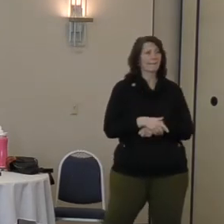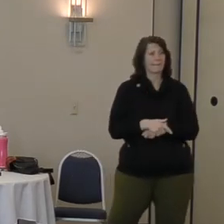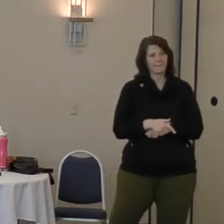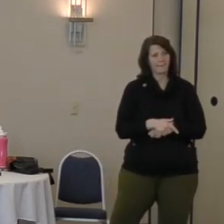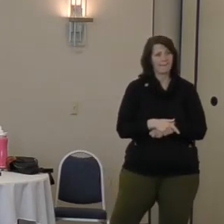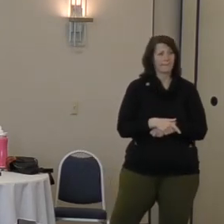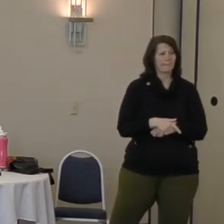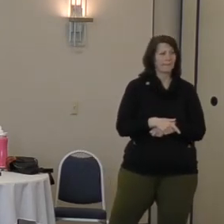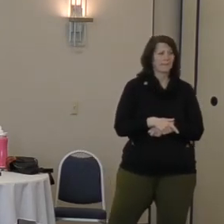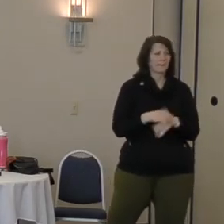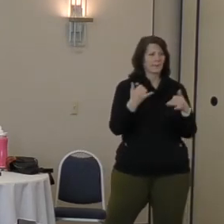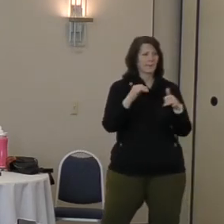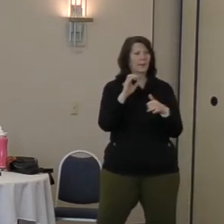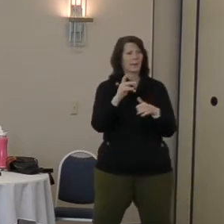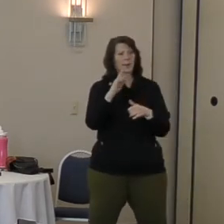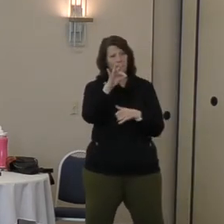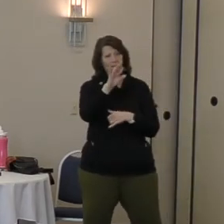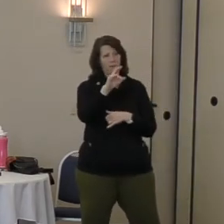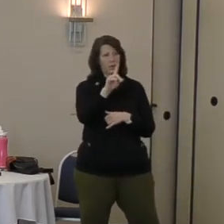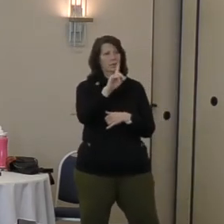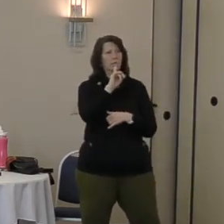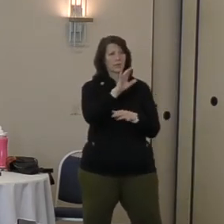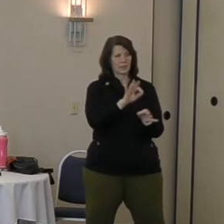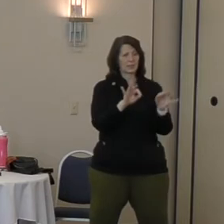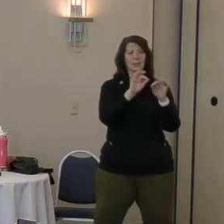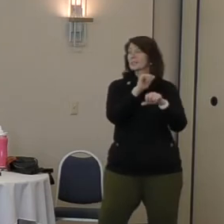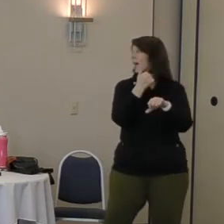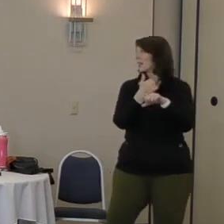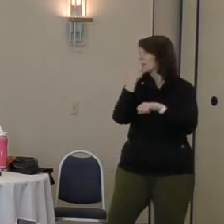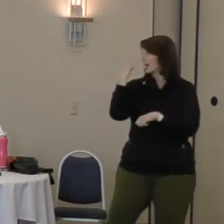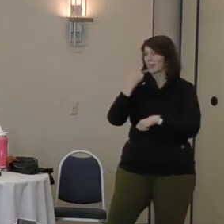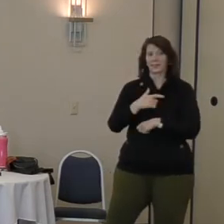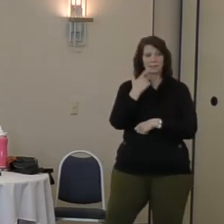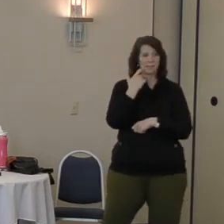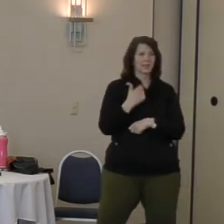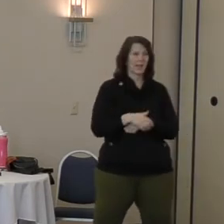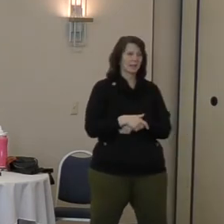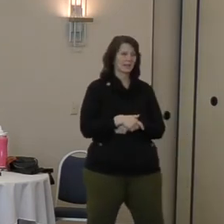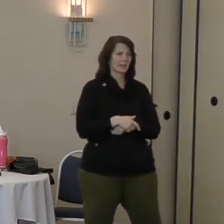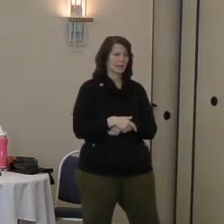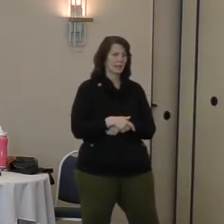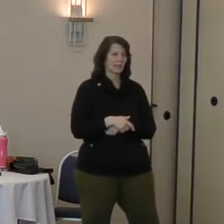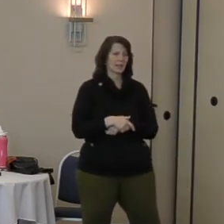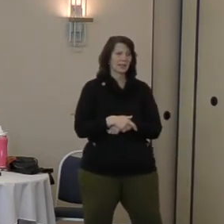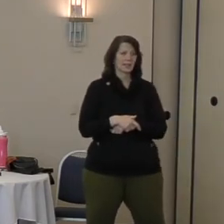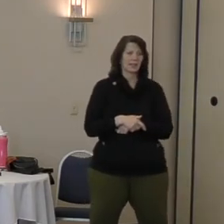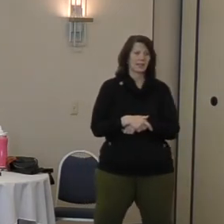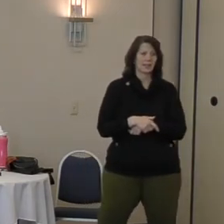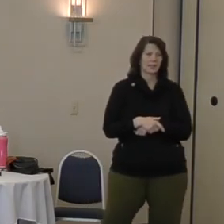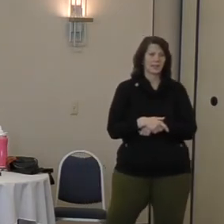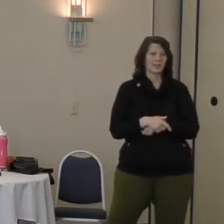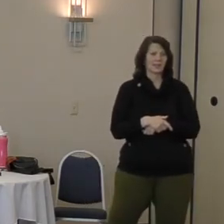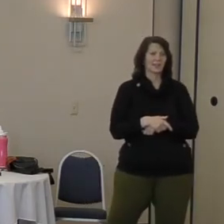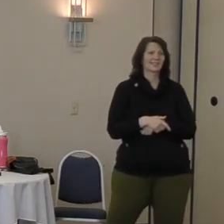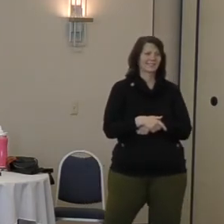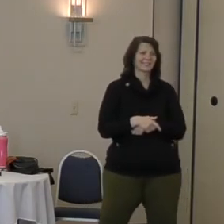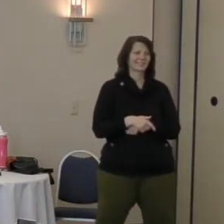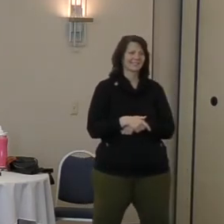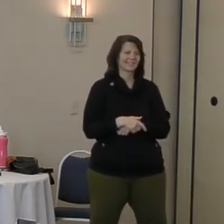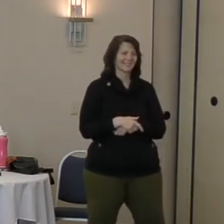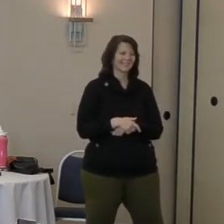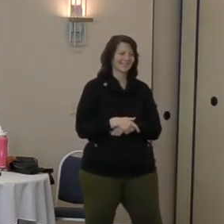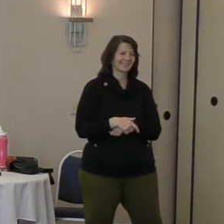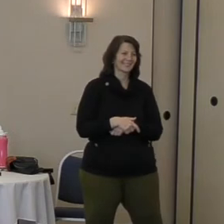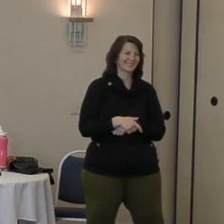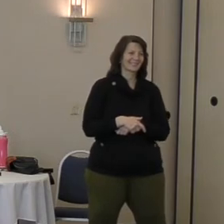time. But forwards are really the key to unlocking this because backs generally are going to be marked. They're going to